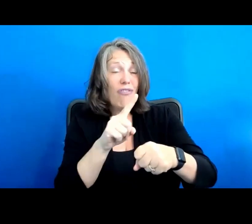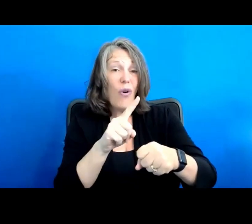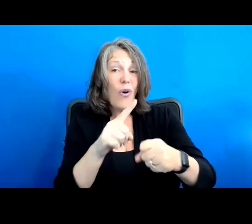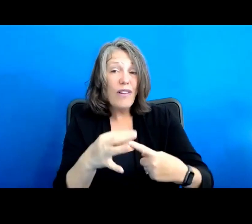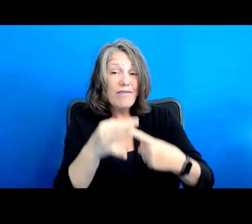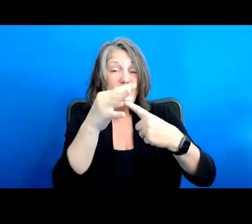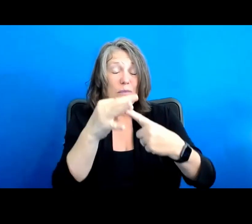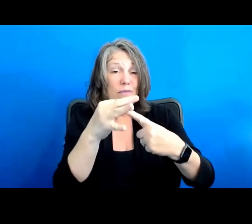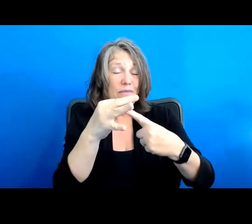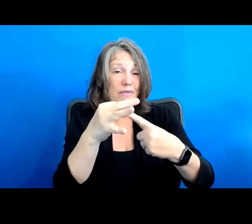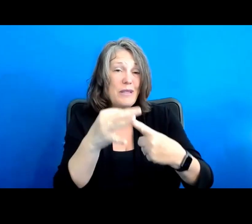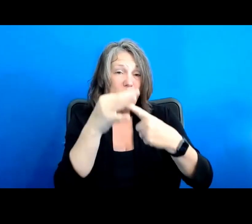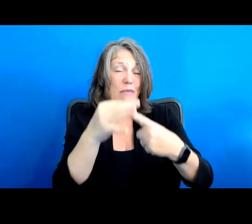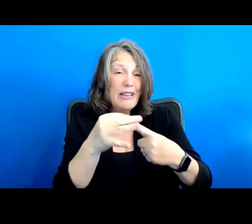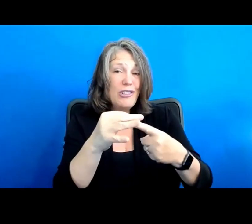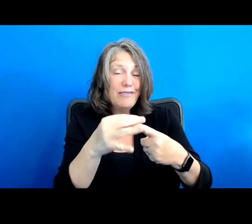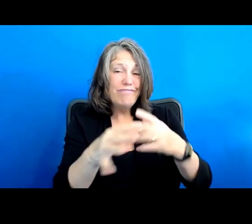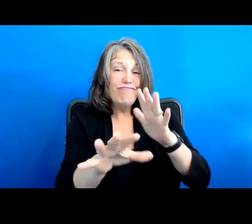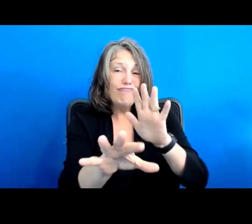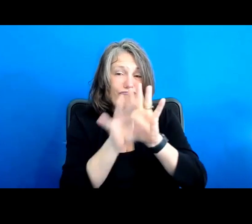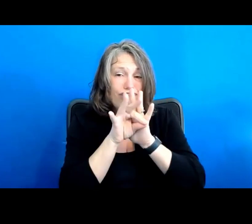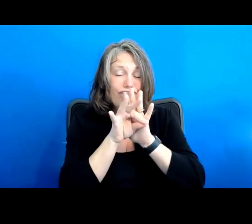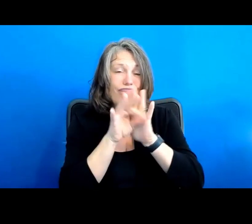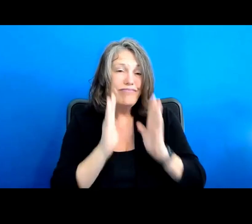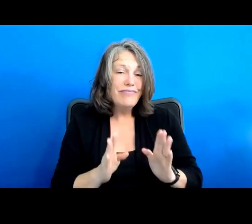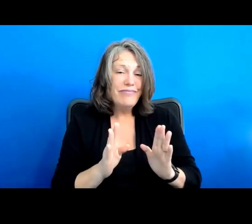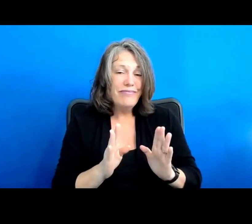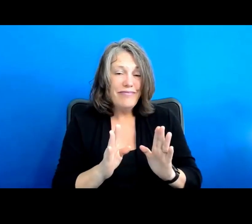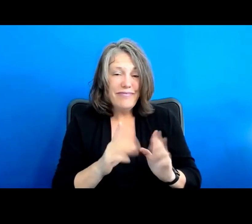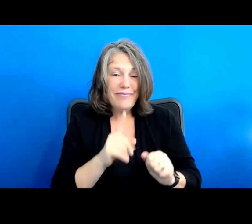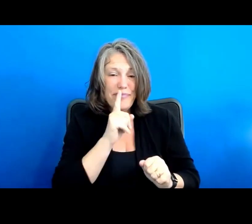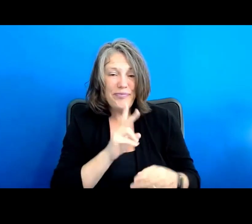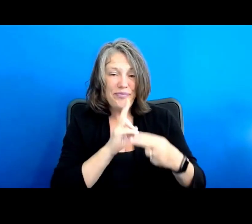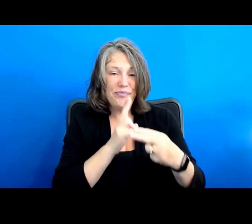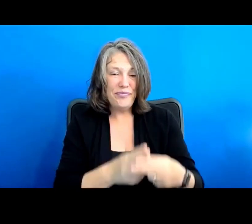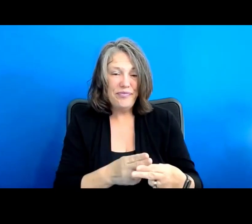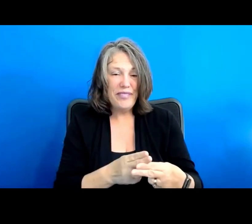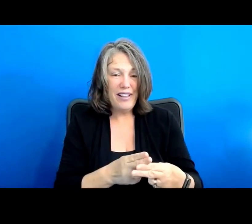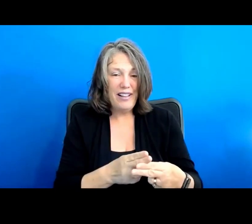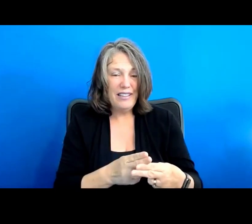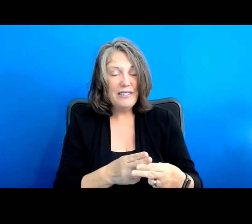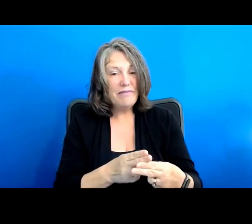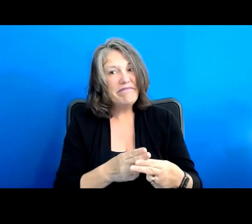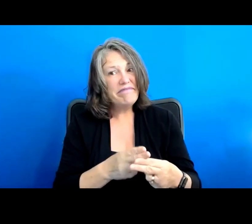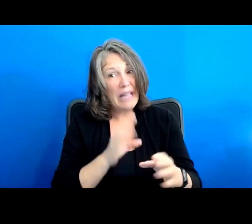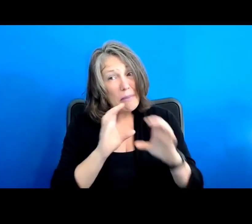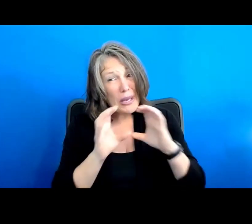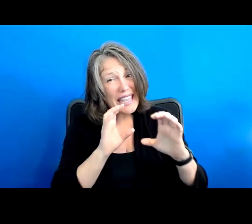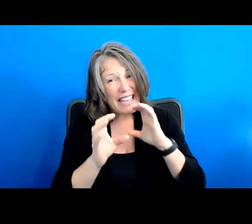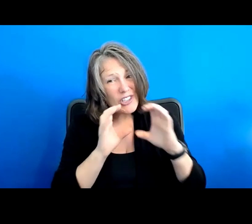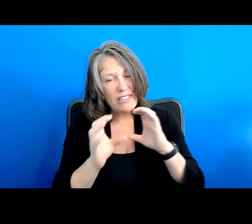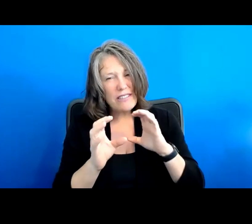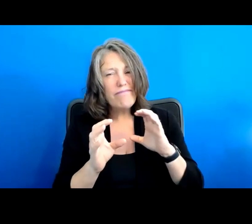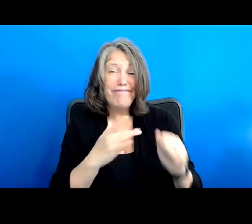very euphemistically called communications. And to you or I, what that means is